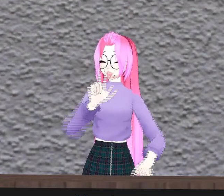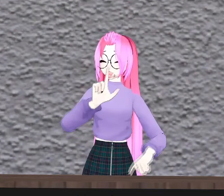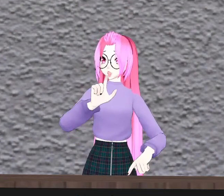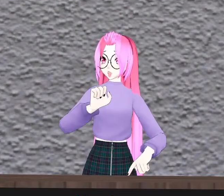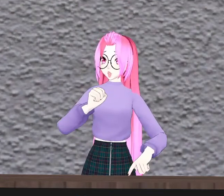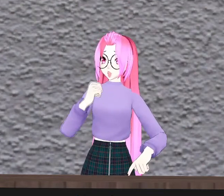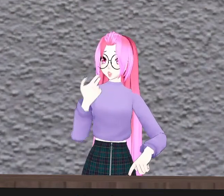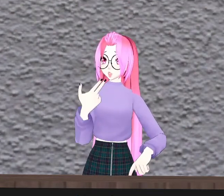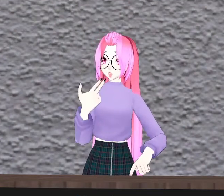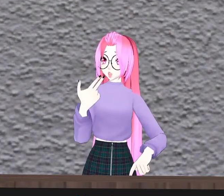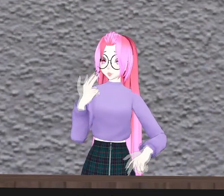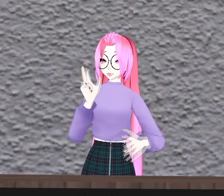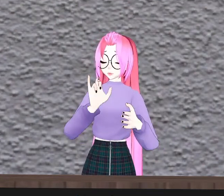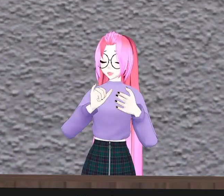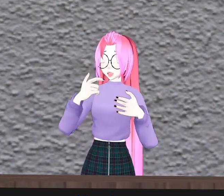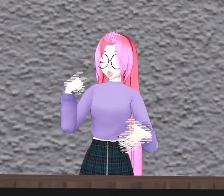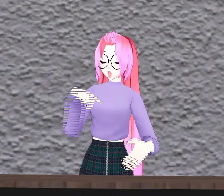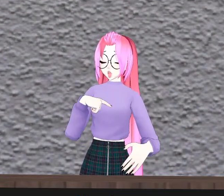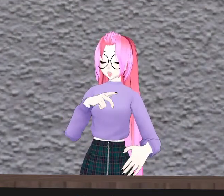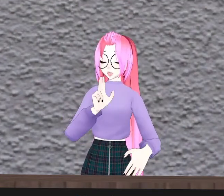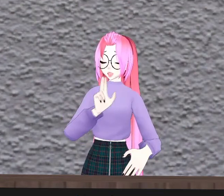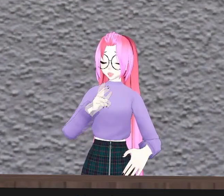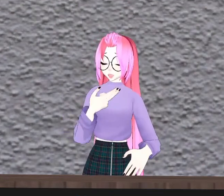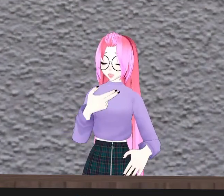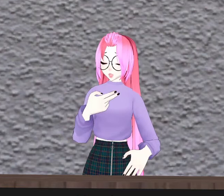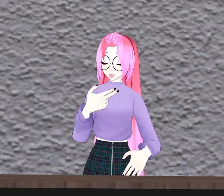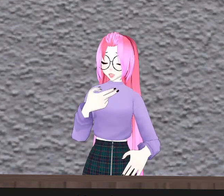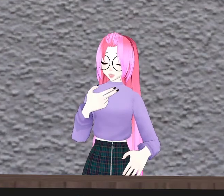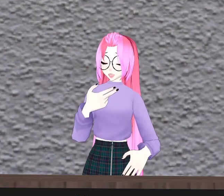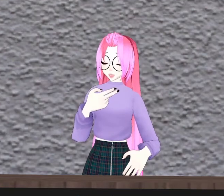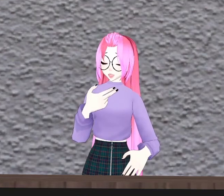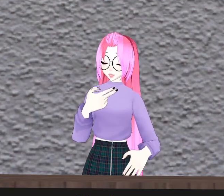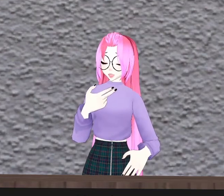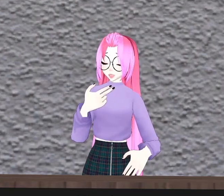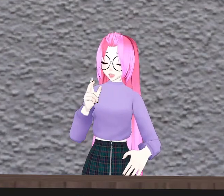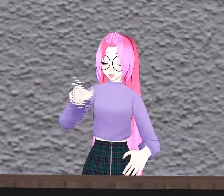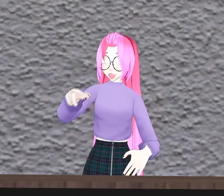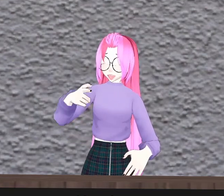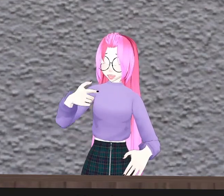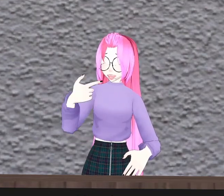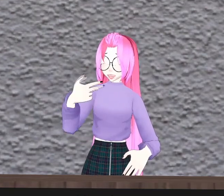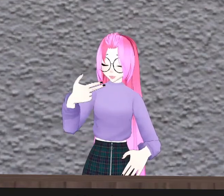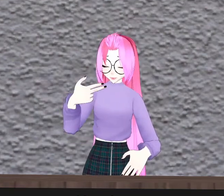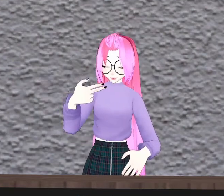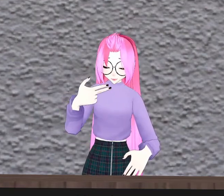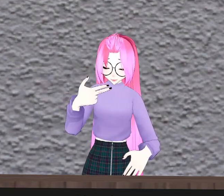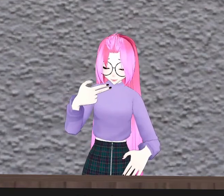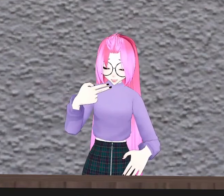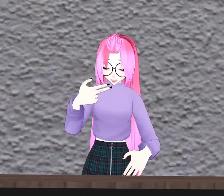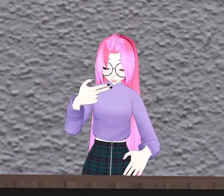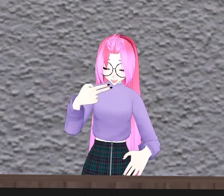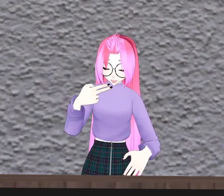signed 23. That's how I sign it. Do you sign 23? Is that how you sign it? 23?